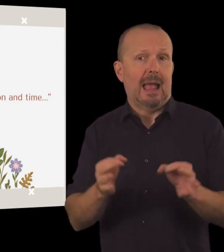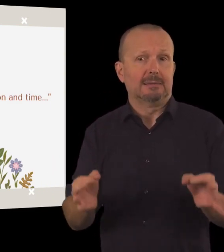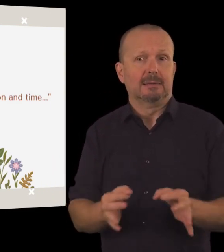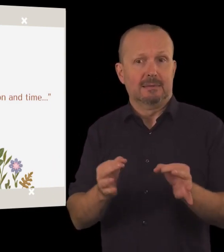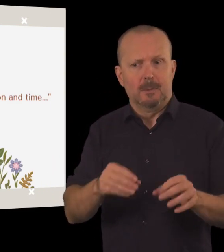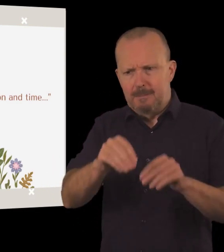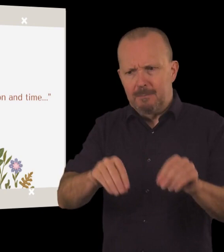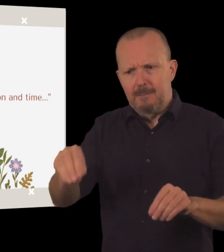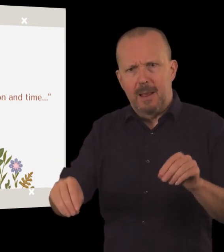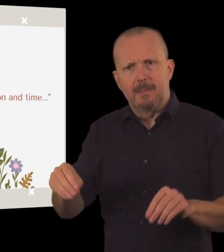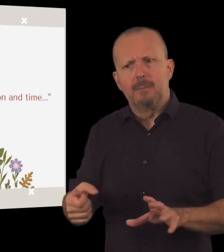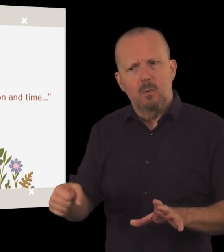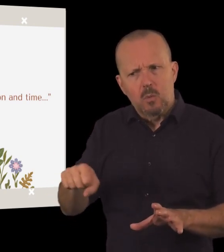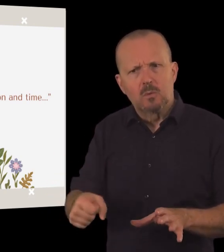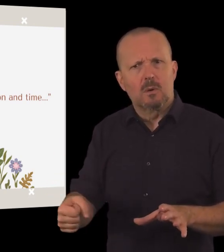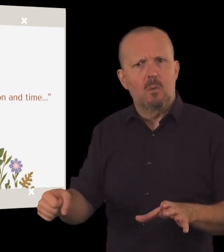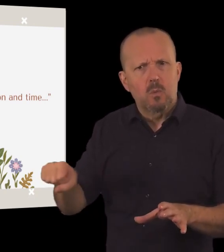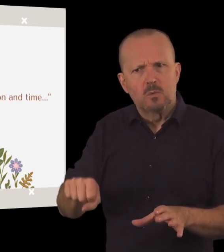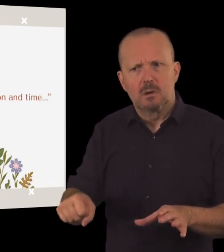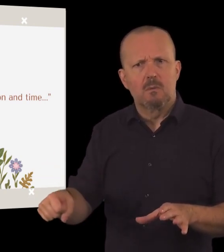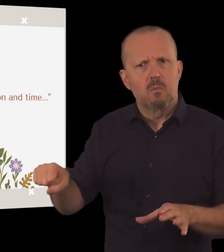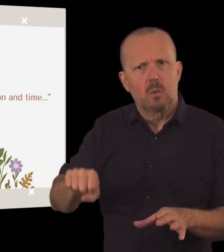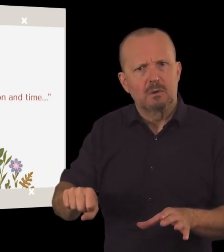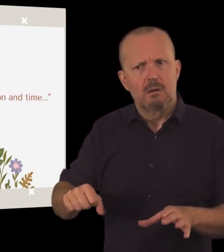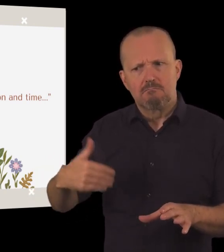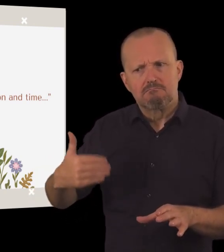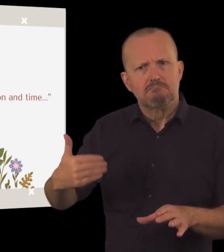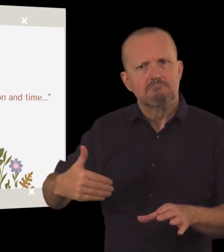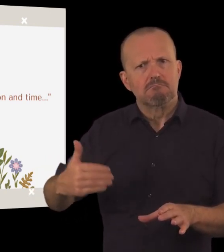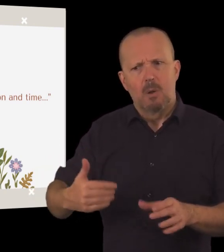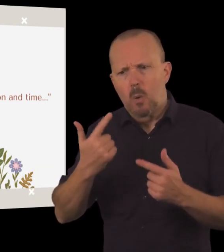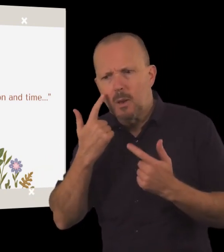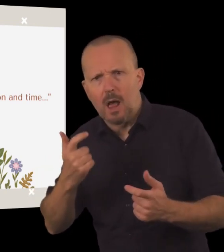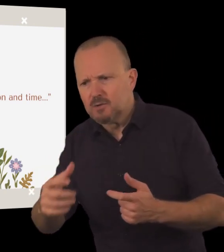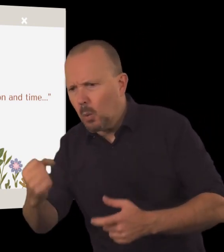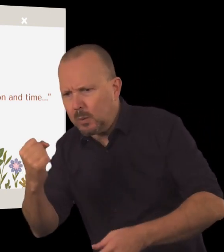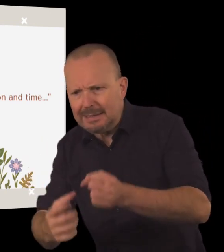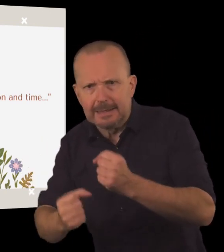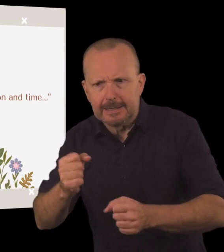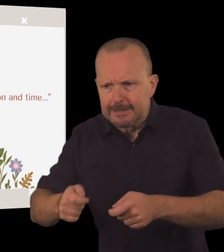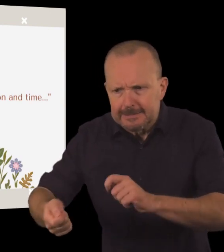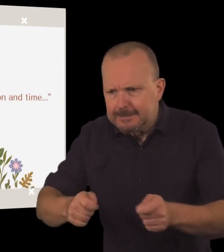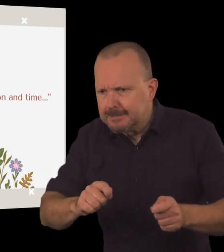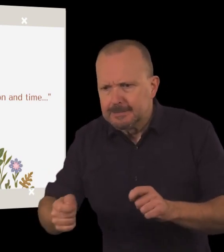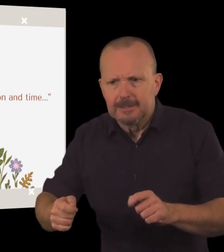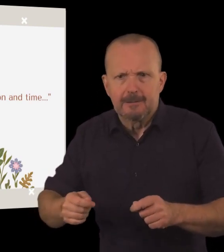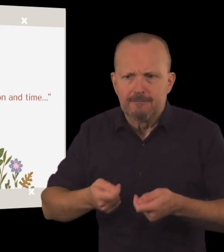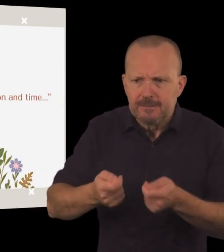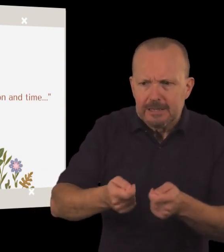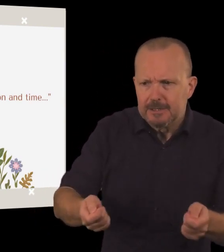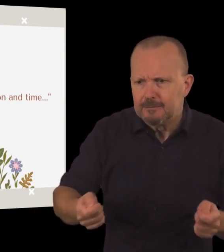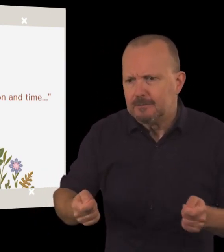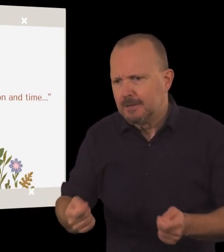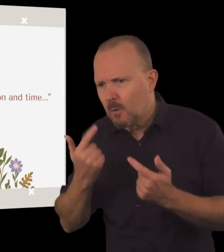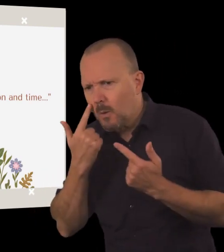will flourish. We are the garden that needs watering and taking care of, because if we don't take care of ourselves, there's